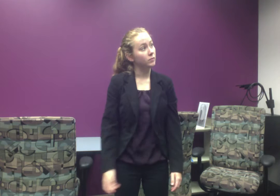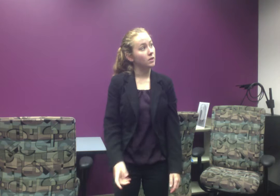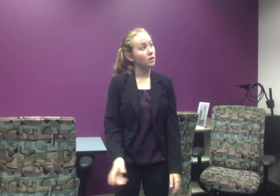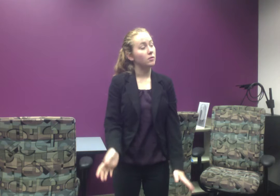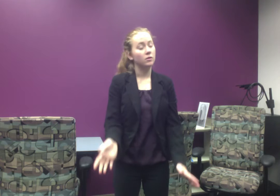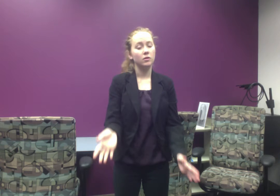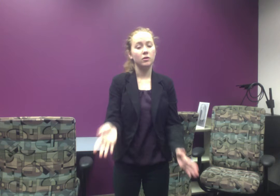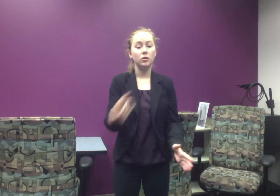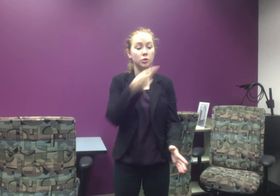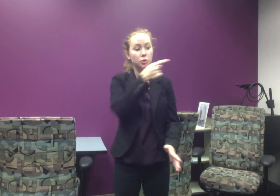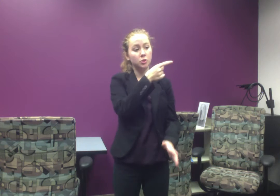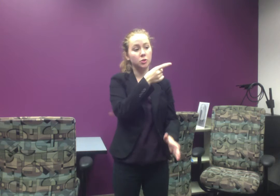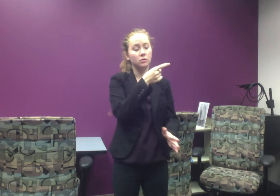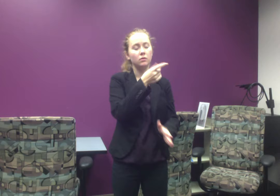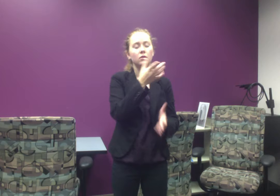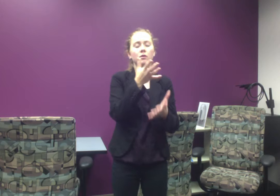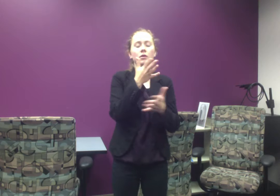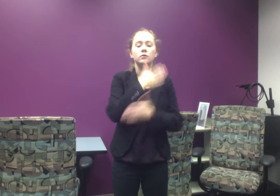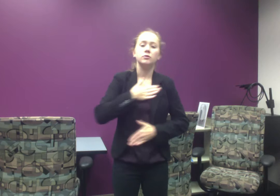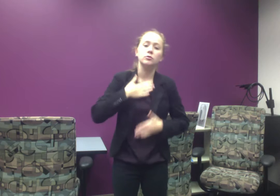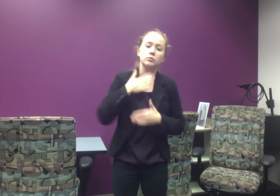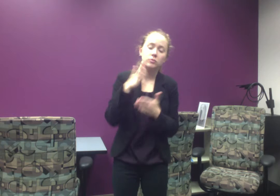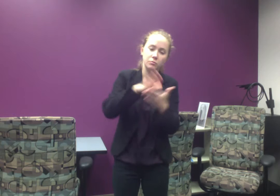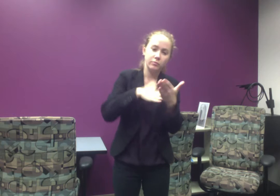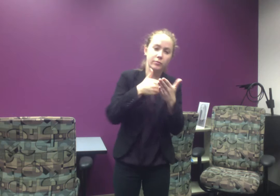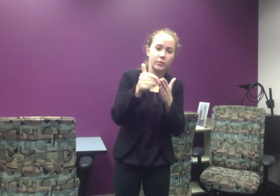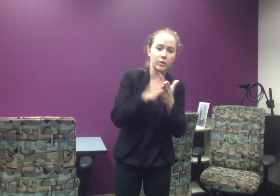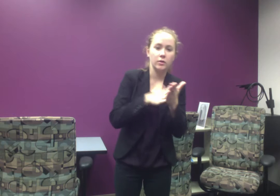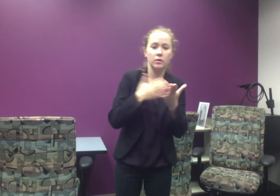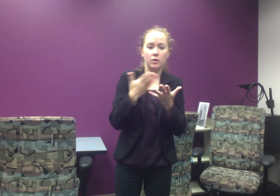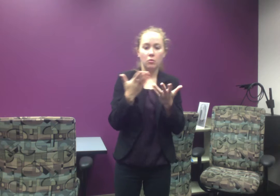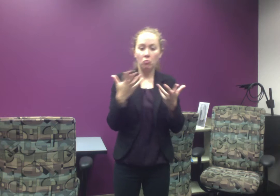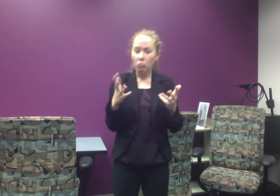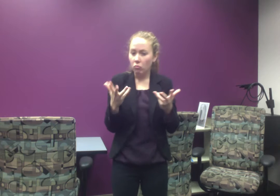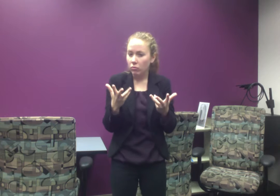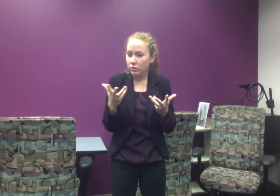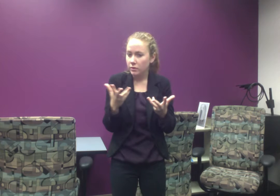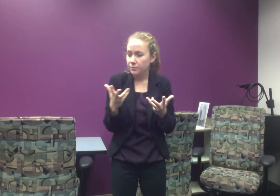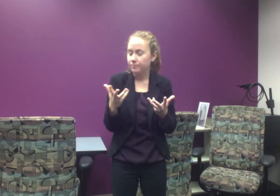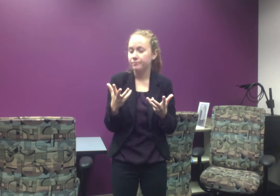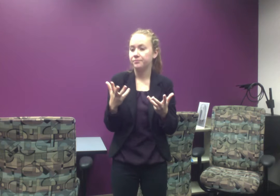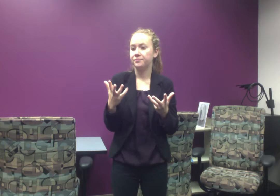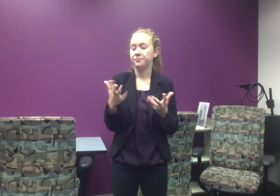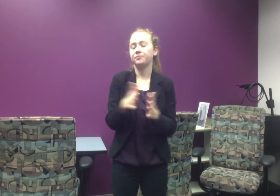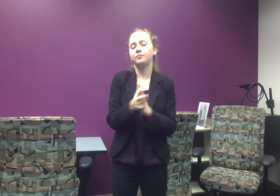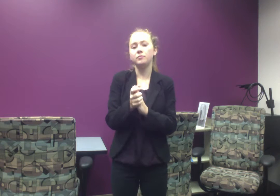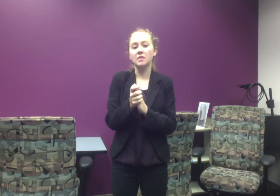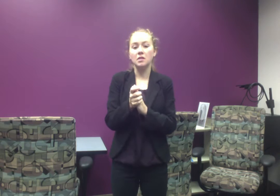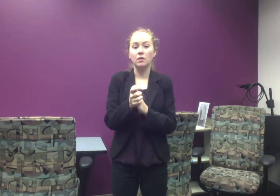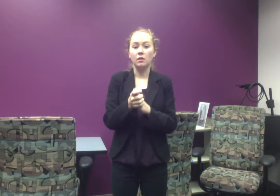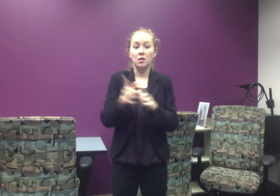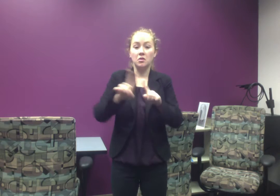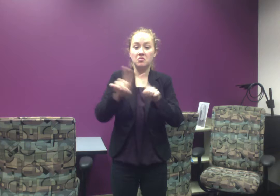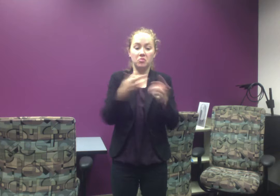the things that were around her. When she was in New York, she painted about the big city. And we have